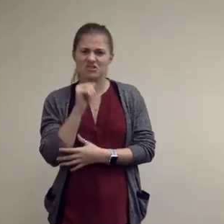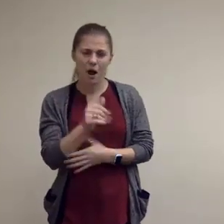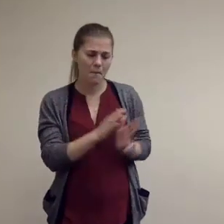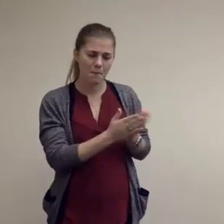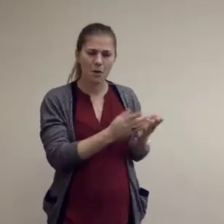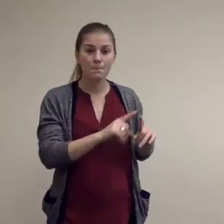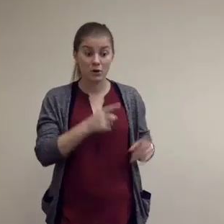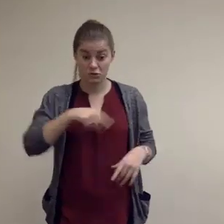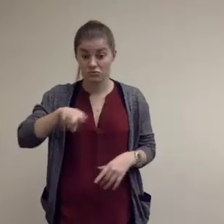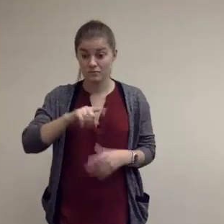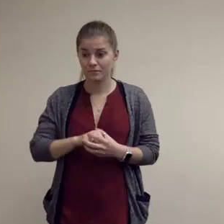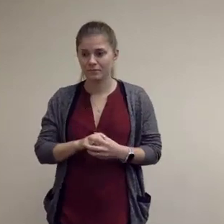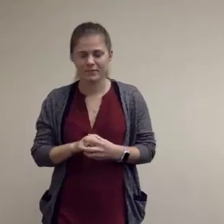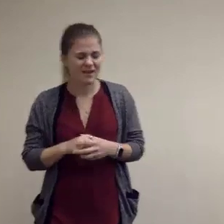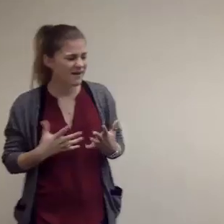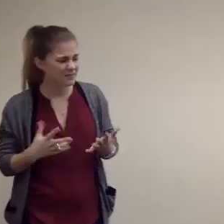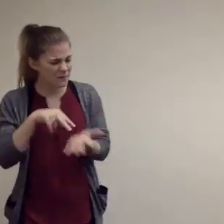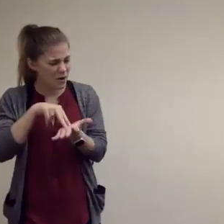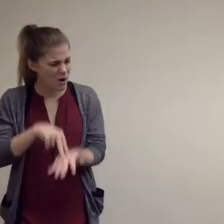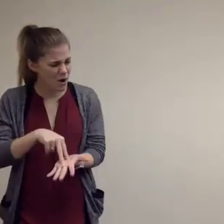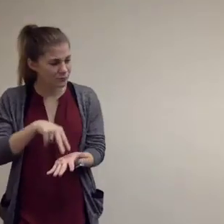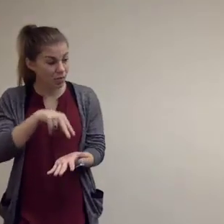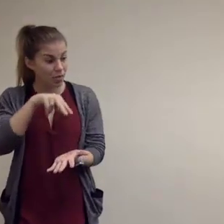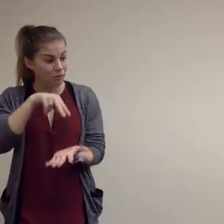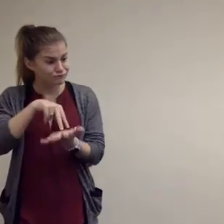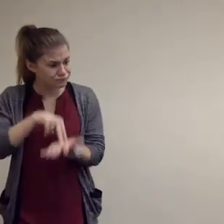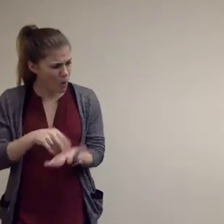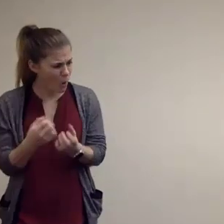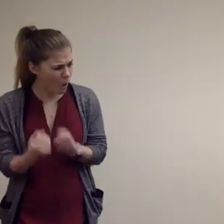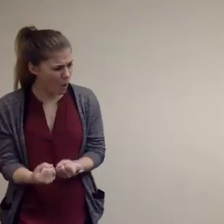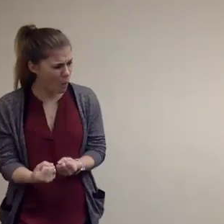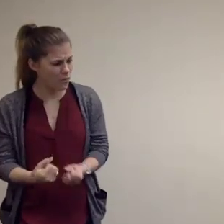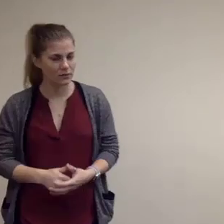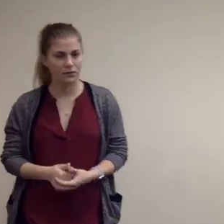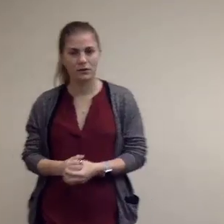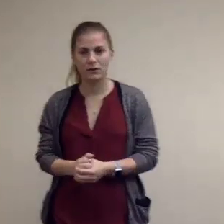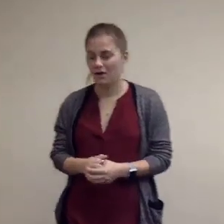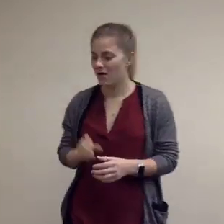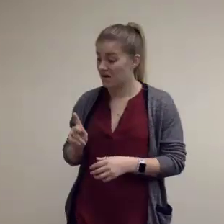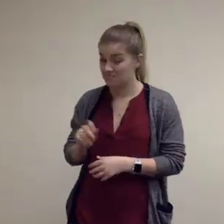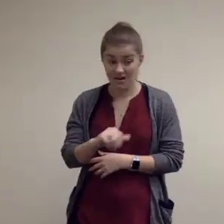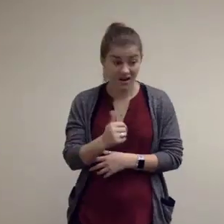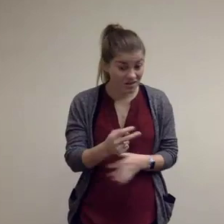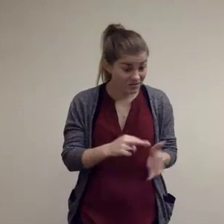Okay, holds you down. Does anyone have any other ideas of what gravity is besides holds you down? That's it?